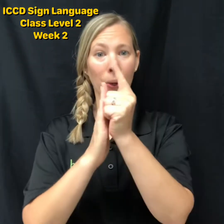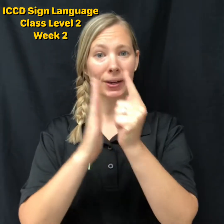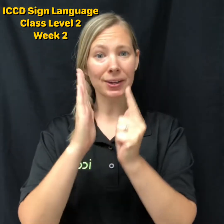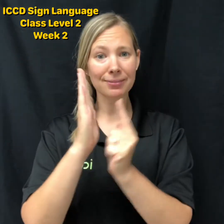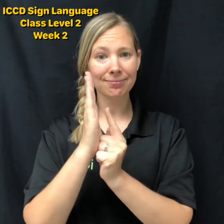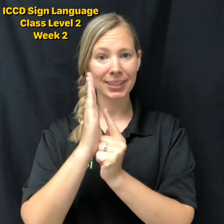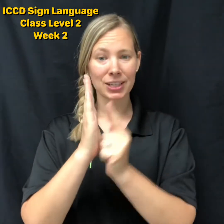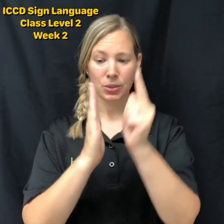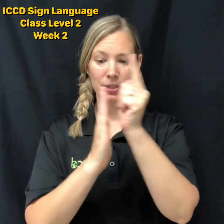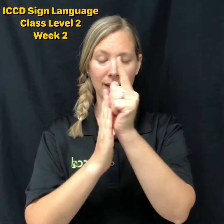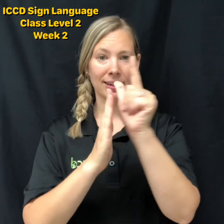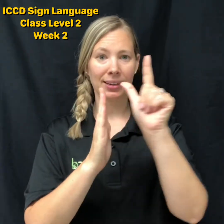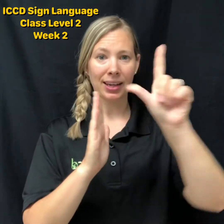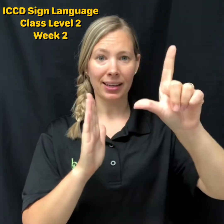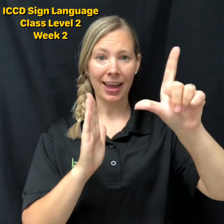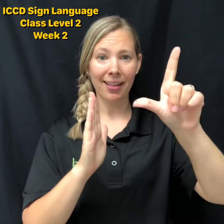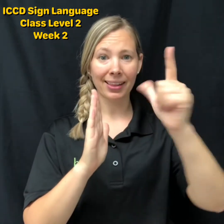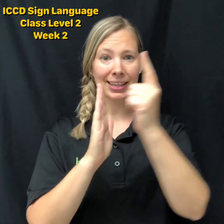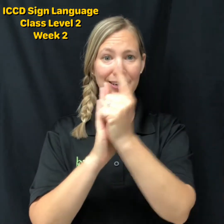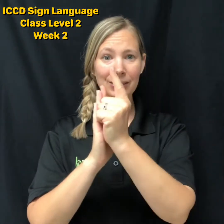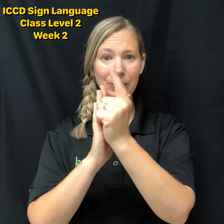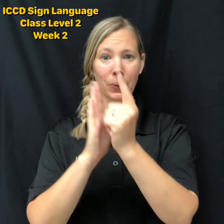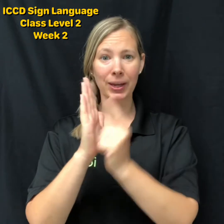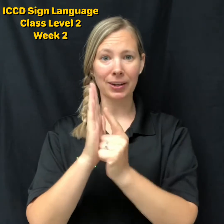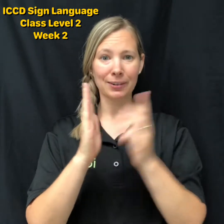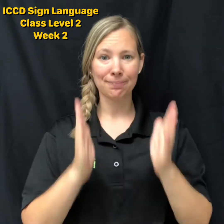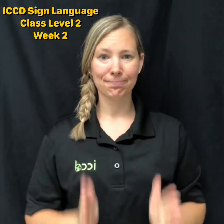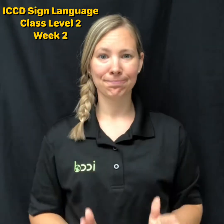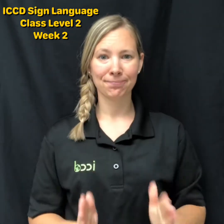Lawyer, so we're dying an L here, lawyer.